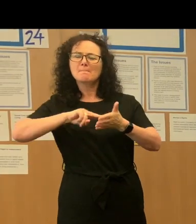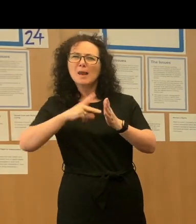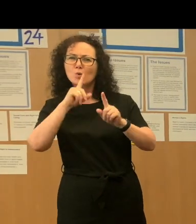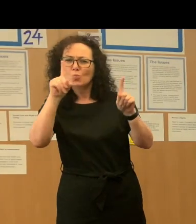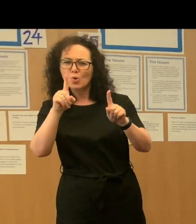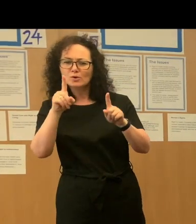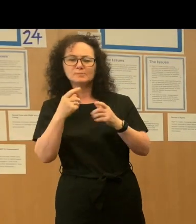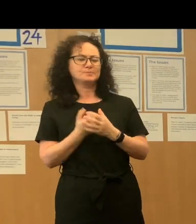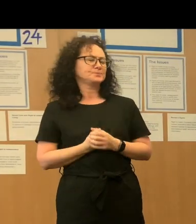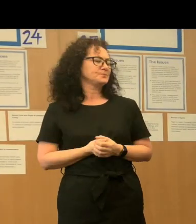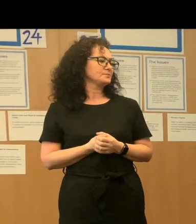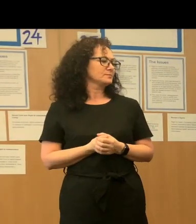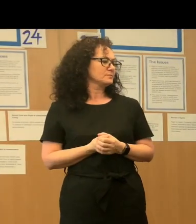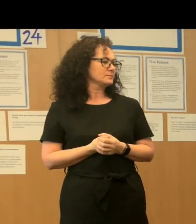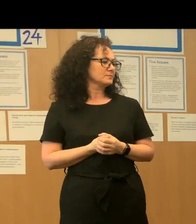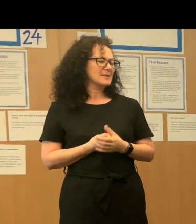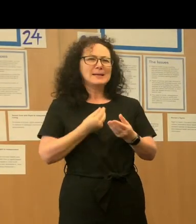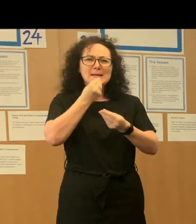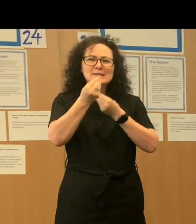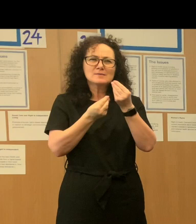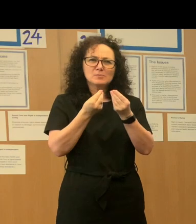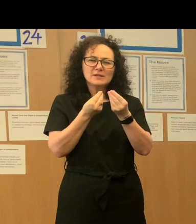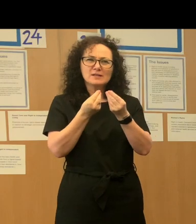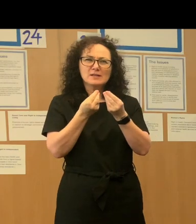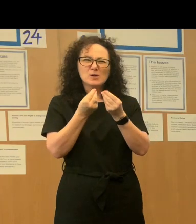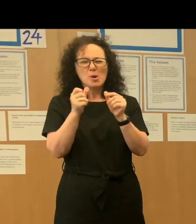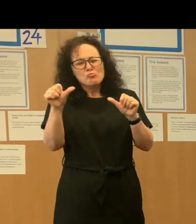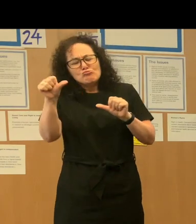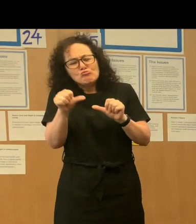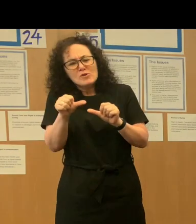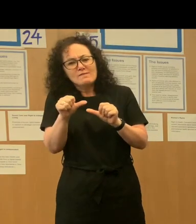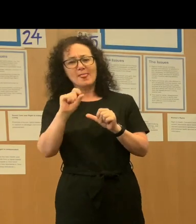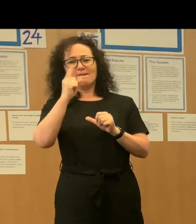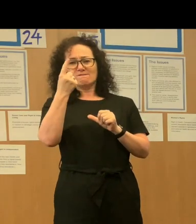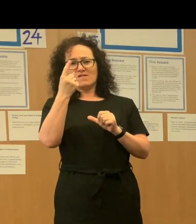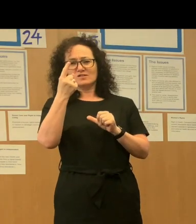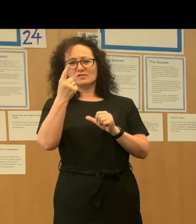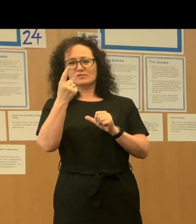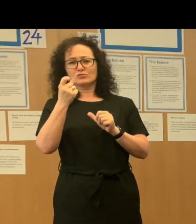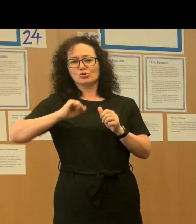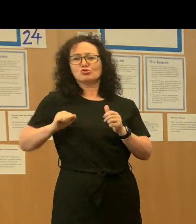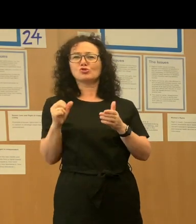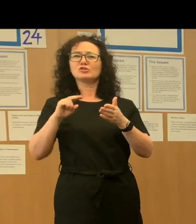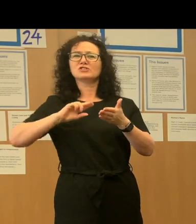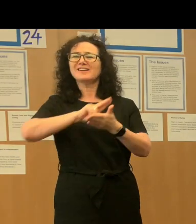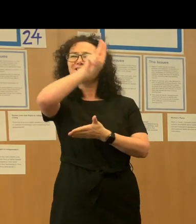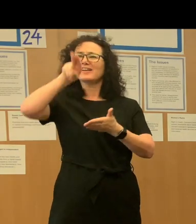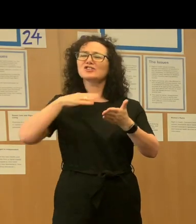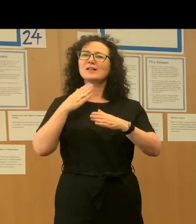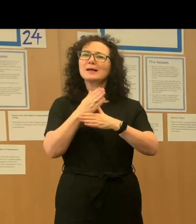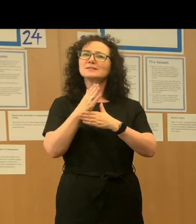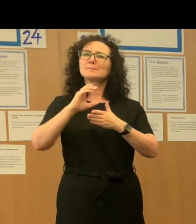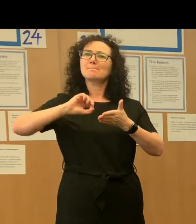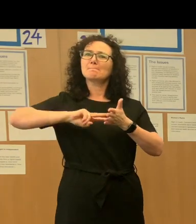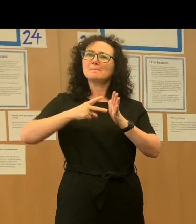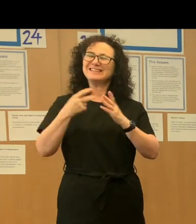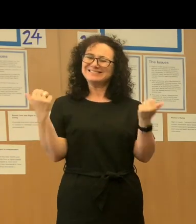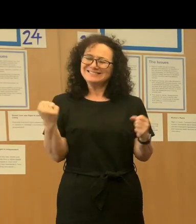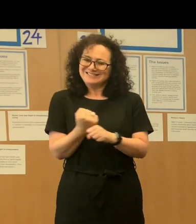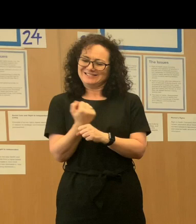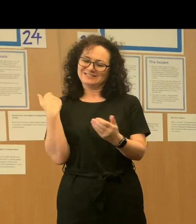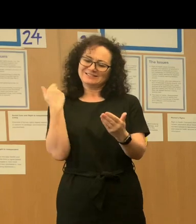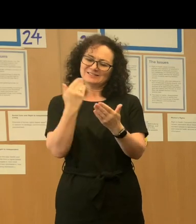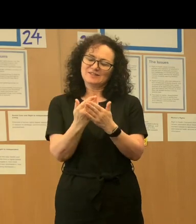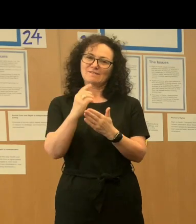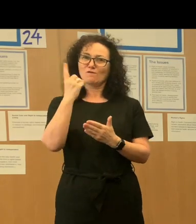Talk to you a little bit just about what the first SNAP looked like, and give just a very few examples of what SNAP did in its first 4